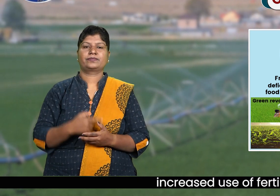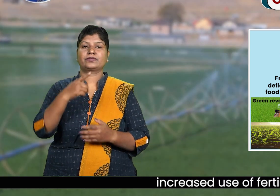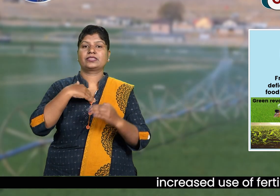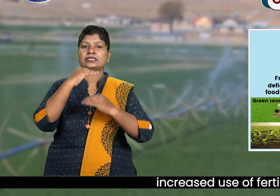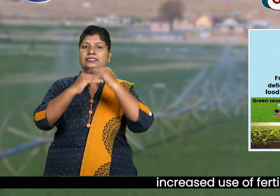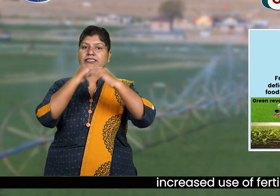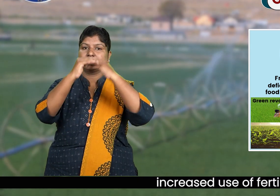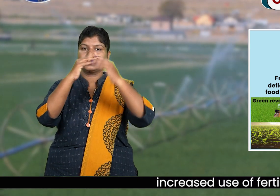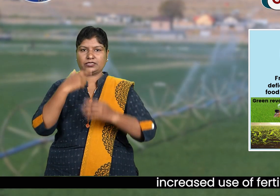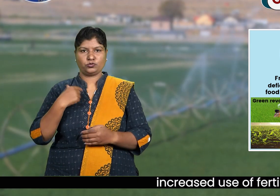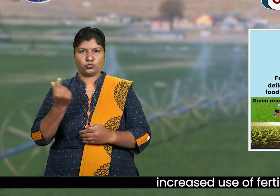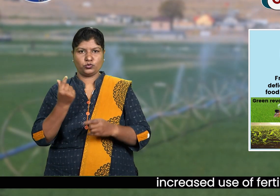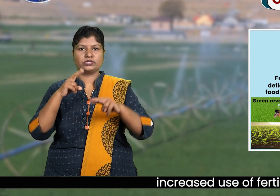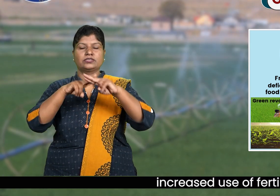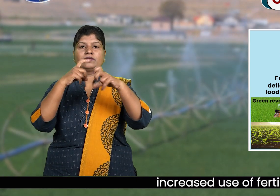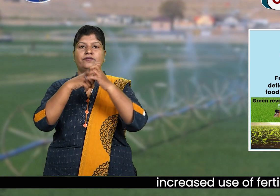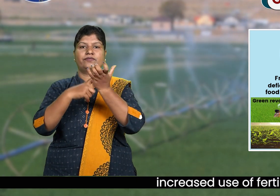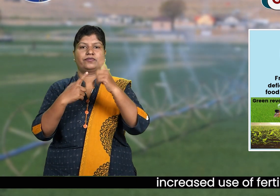increased use of fertilizers,